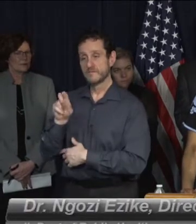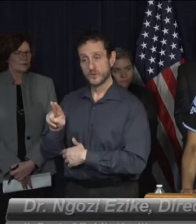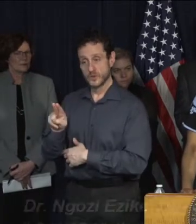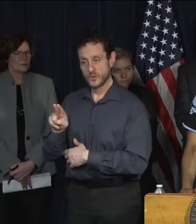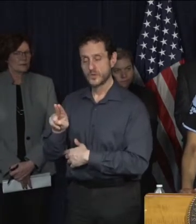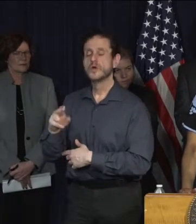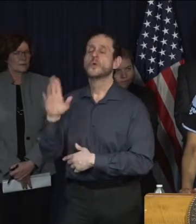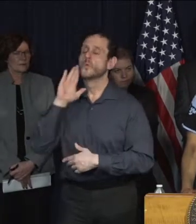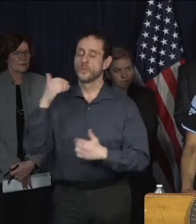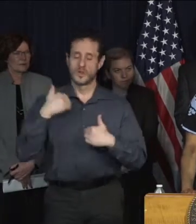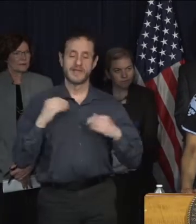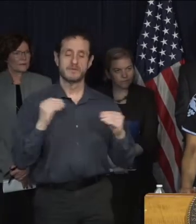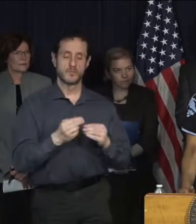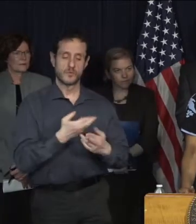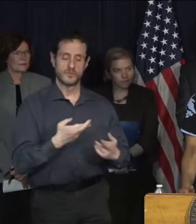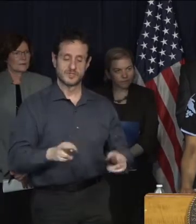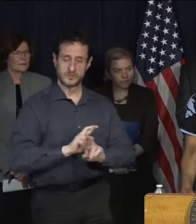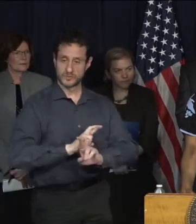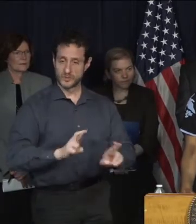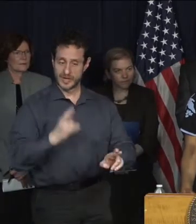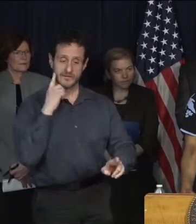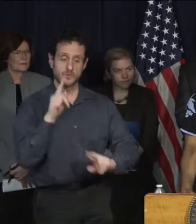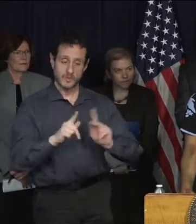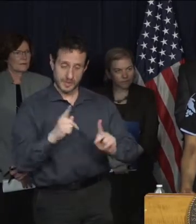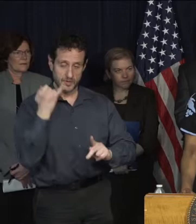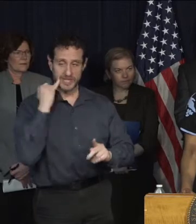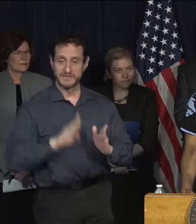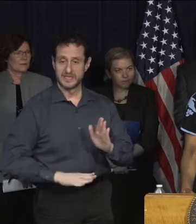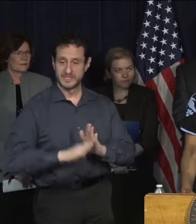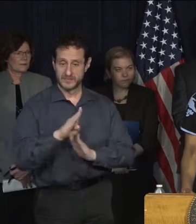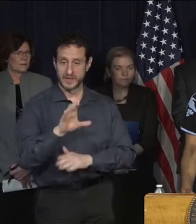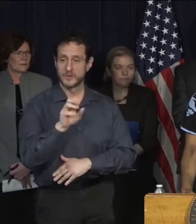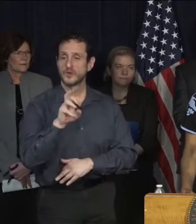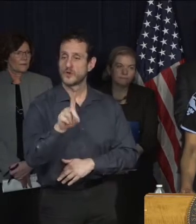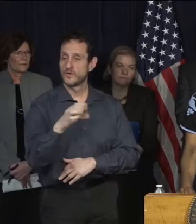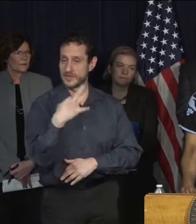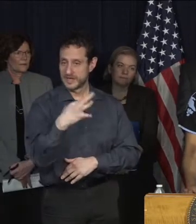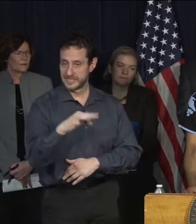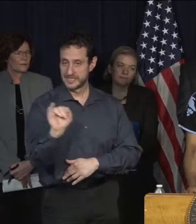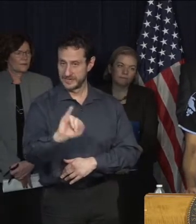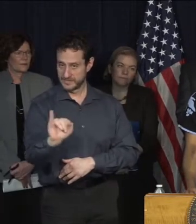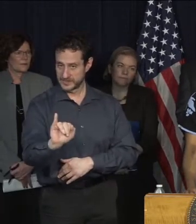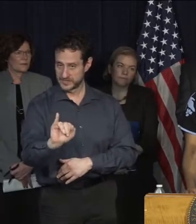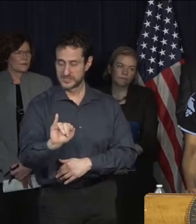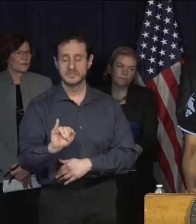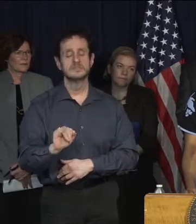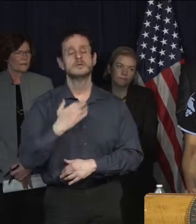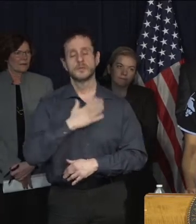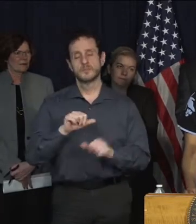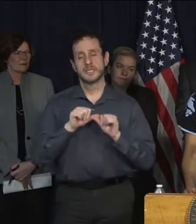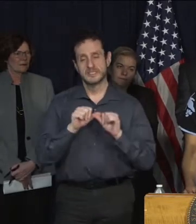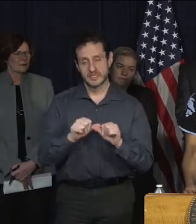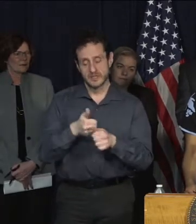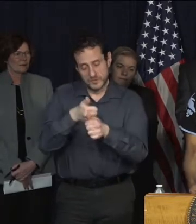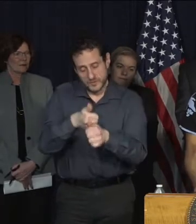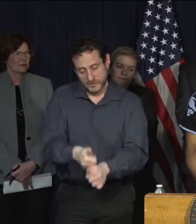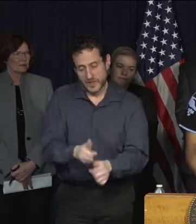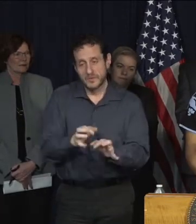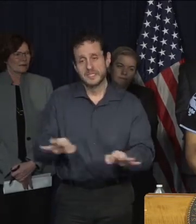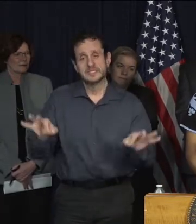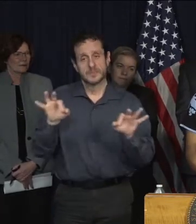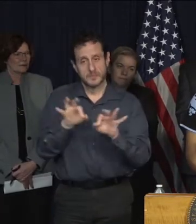we will have available for people if they develop the COVID-19 infection. So please continue to follow these important